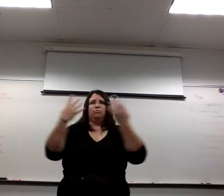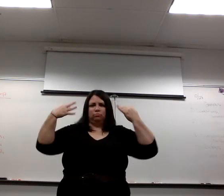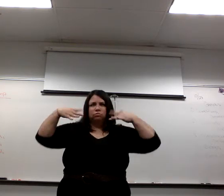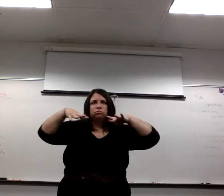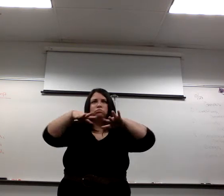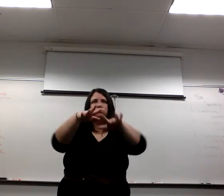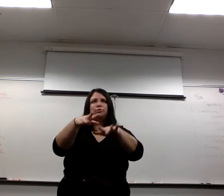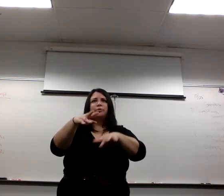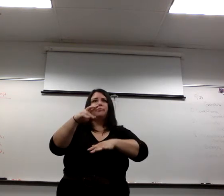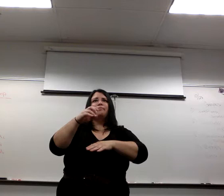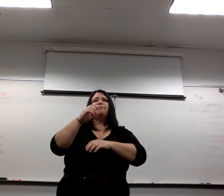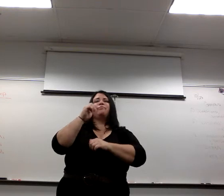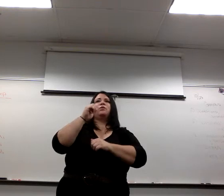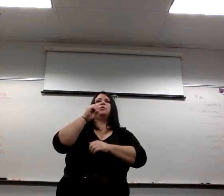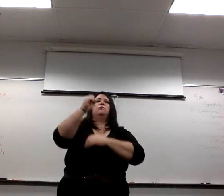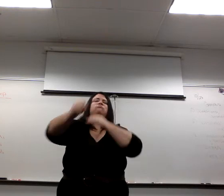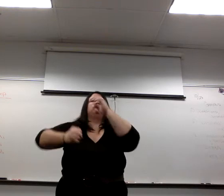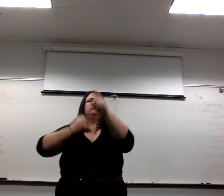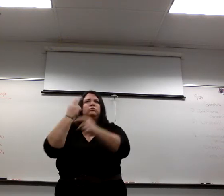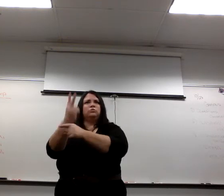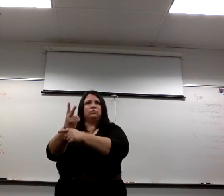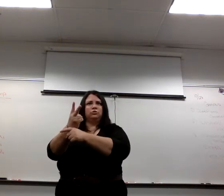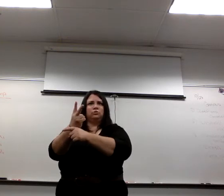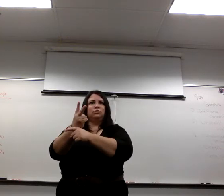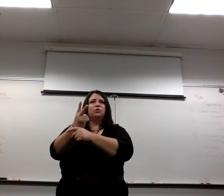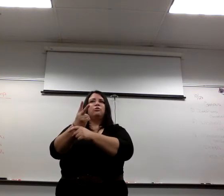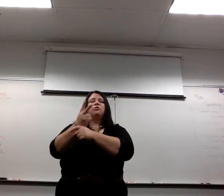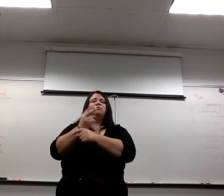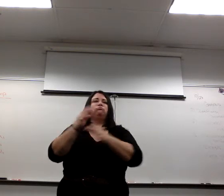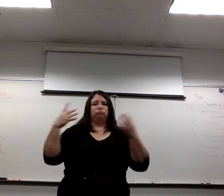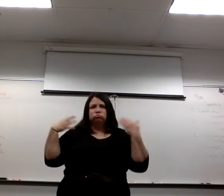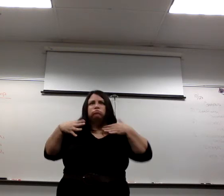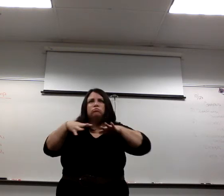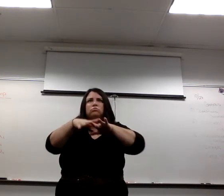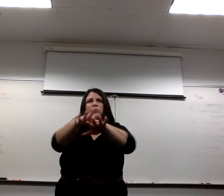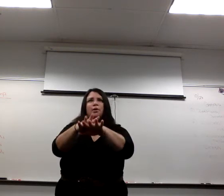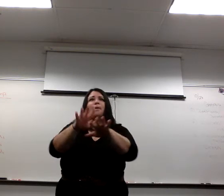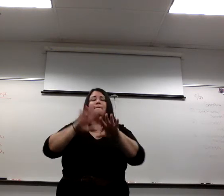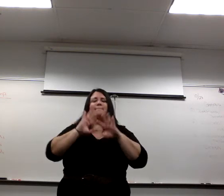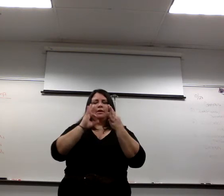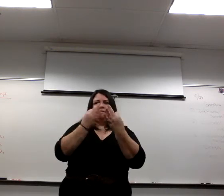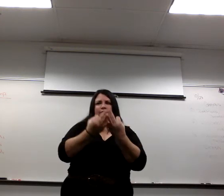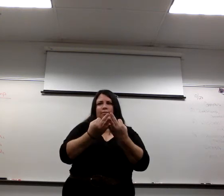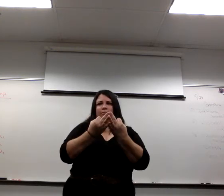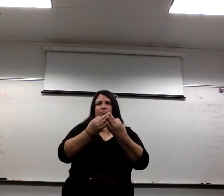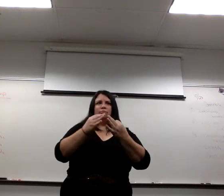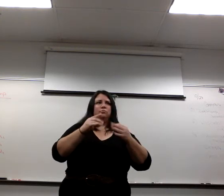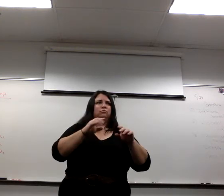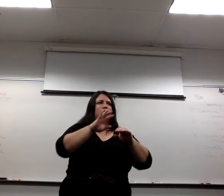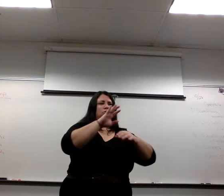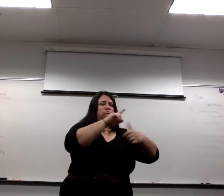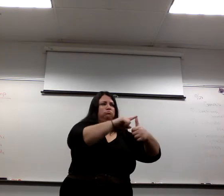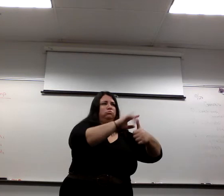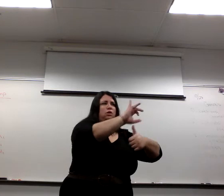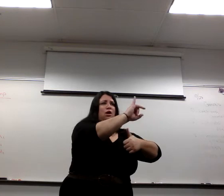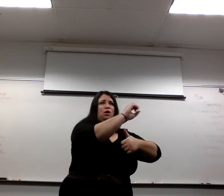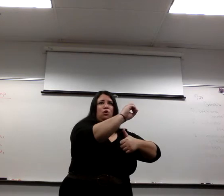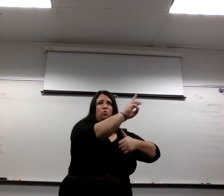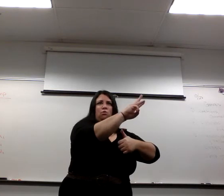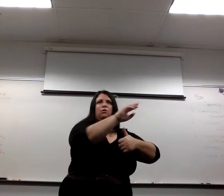And all of my family is from like rural parts of Iowa, Illinois, Idaho. I guess all of Idaho is rural, really,